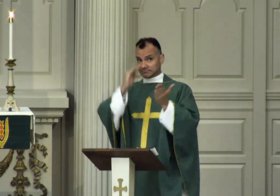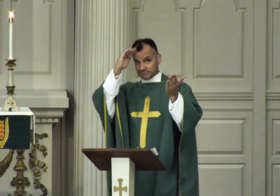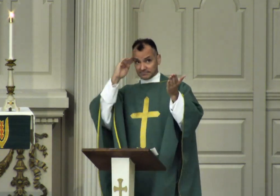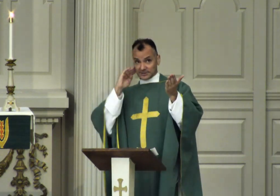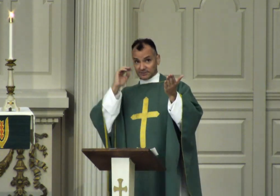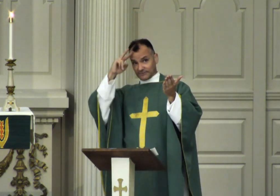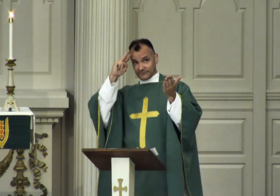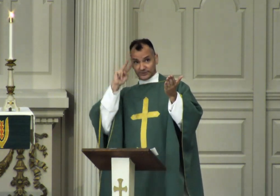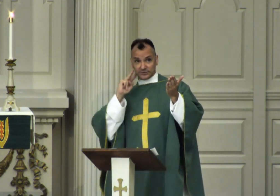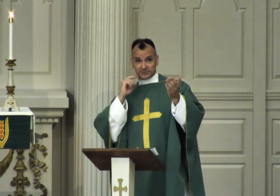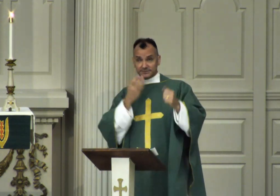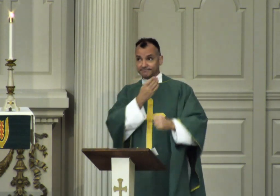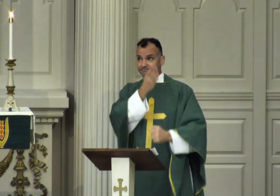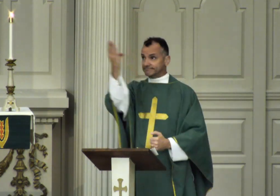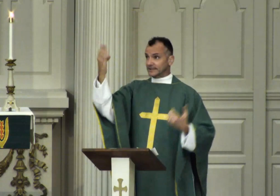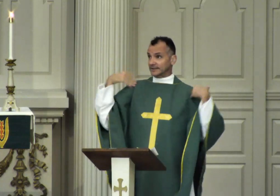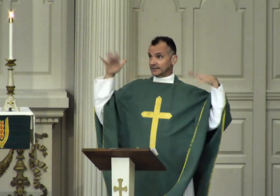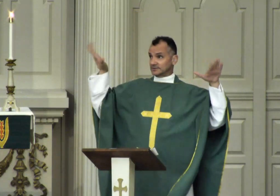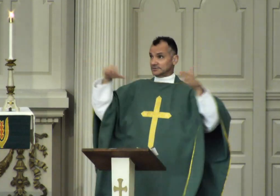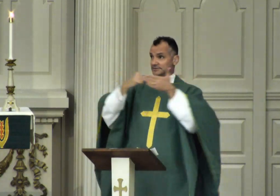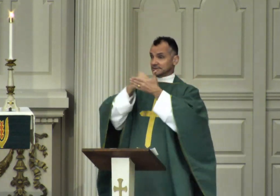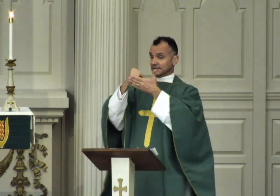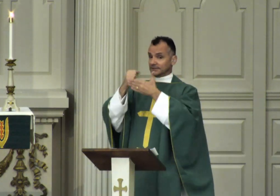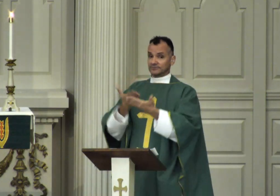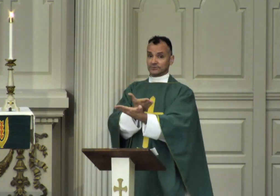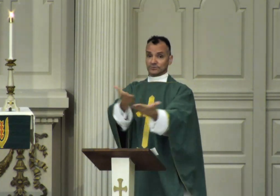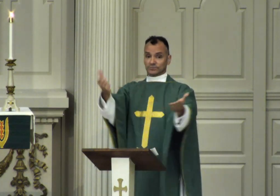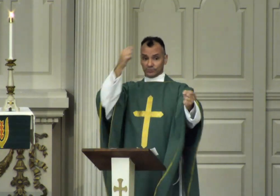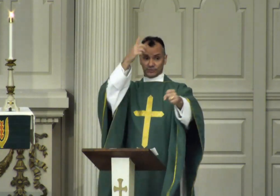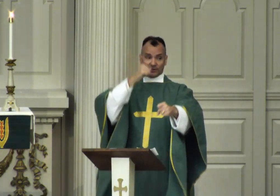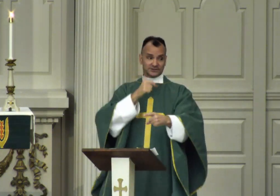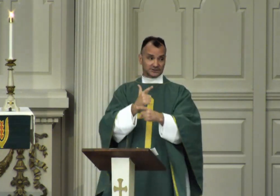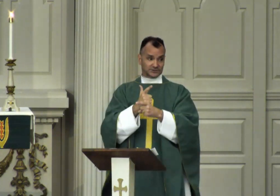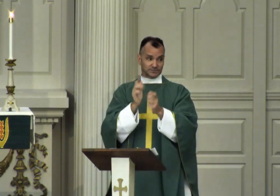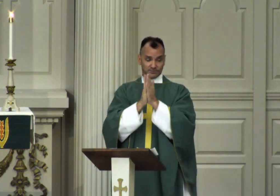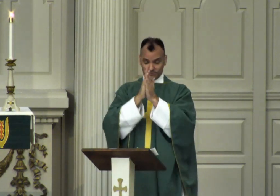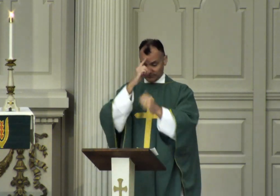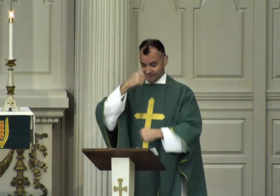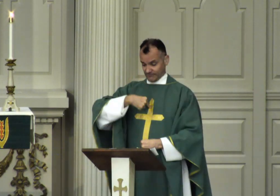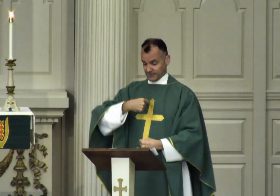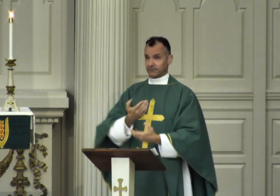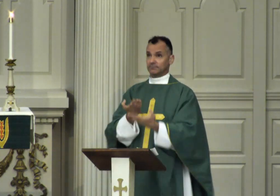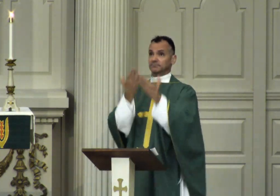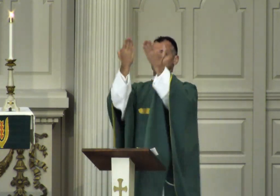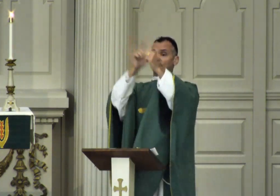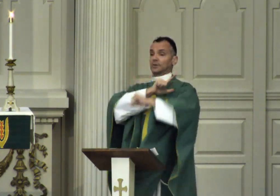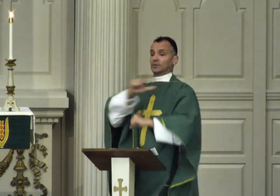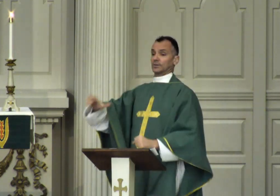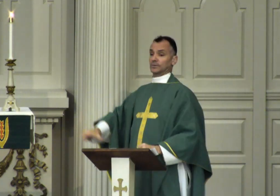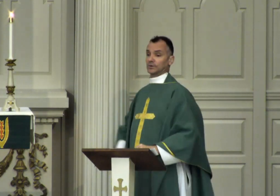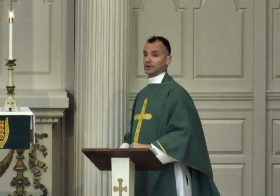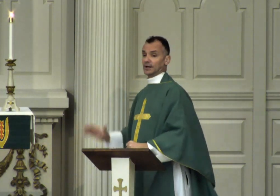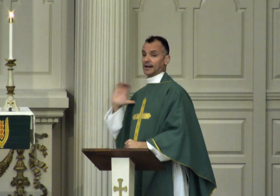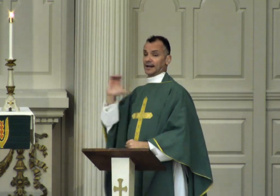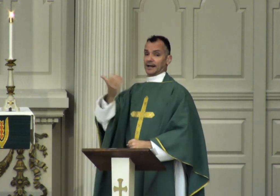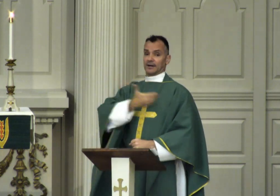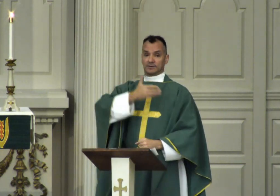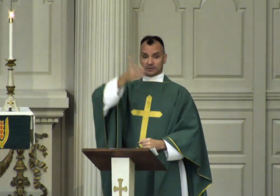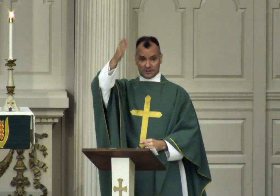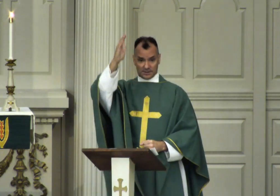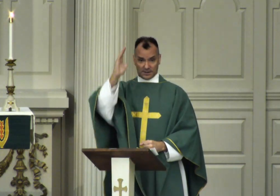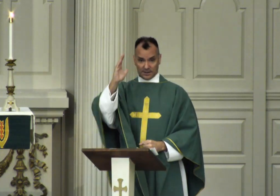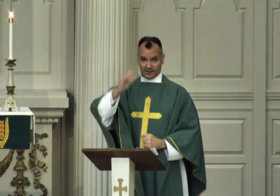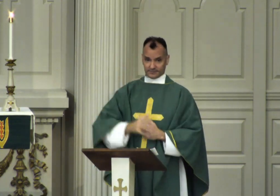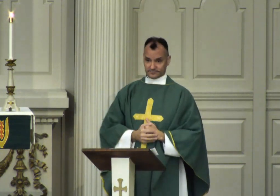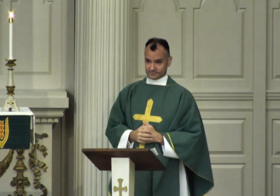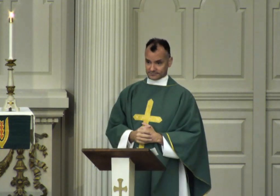Through my most grievous fault, therefore I ask Blessed Mary, Ever Virgin, all the angels and saints, who are my